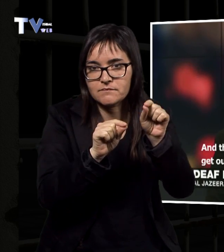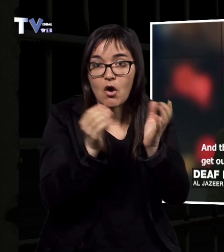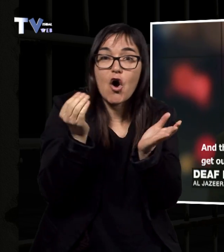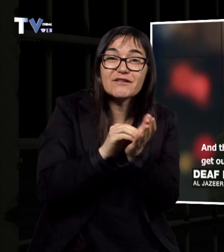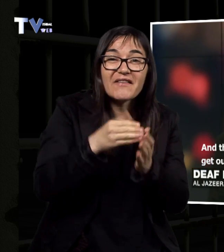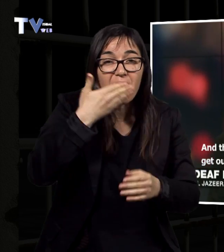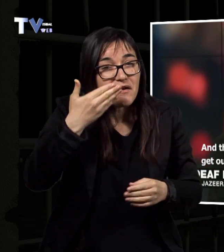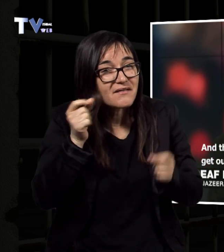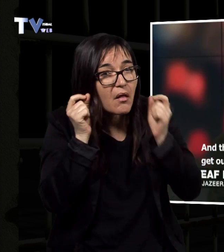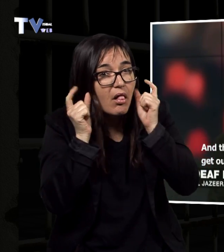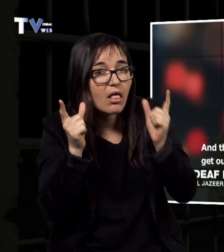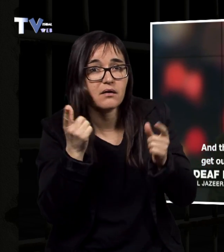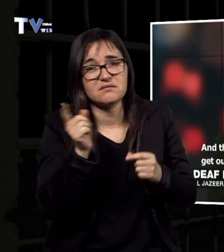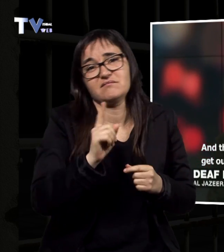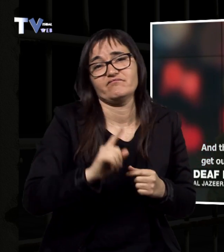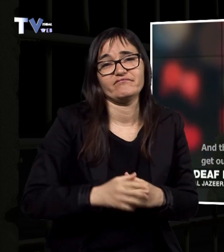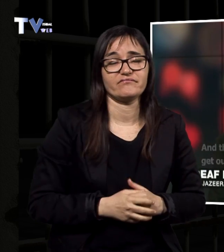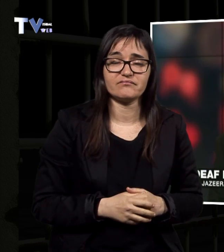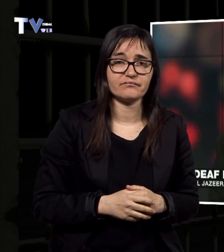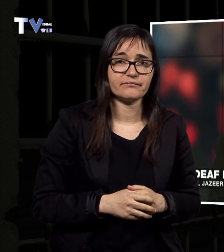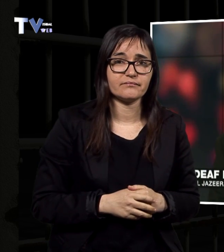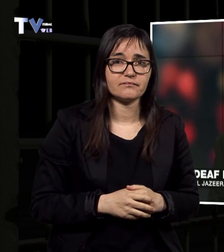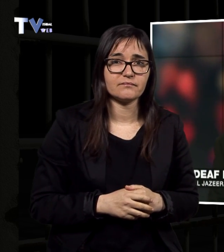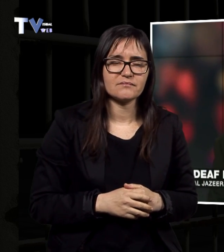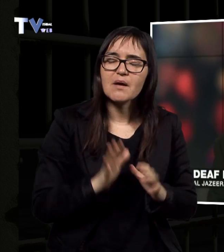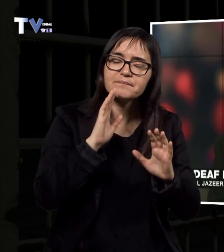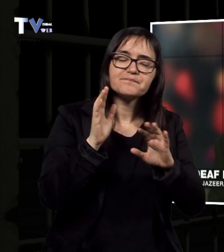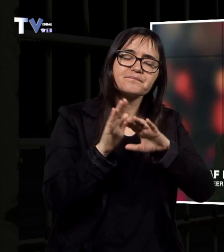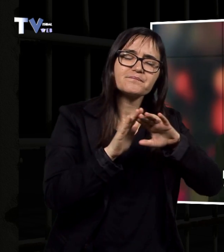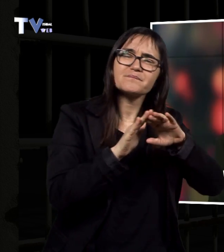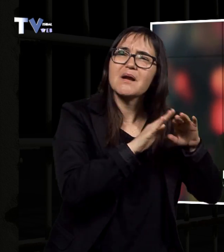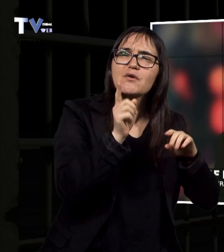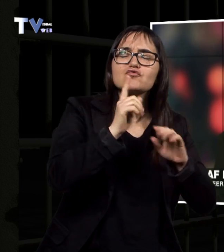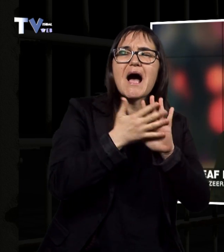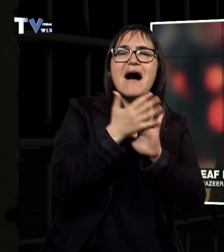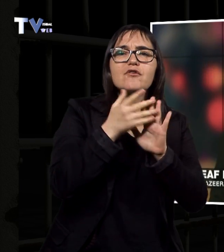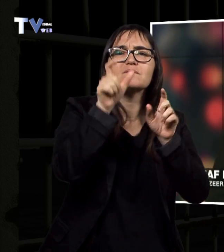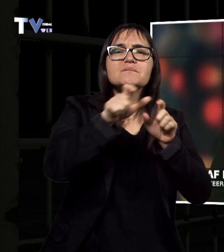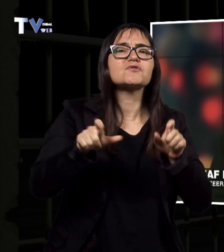they get out, if they get out, doesn't necessarily ever come back. So,